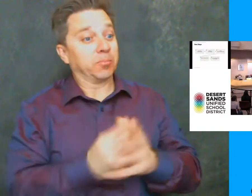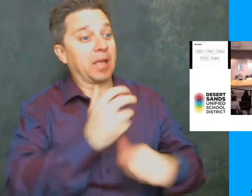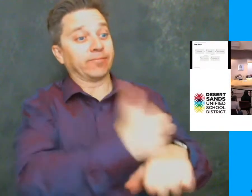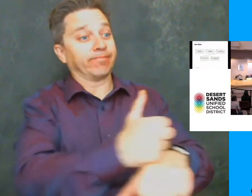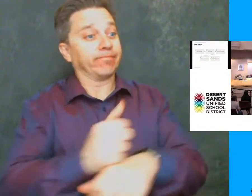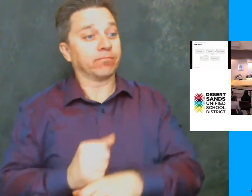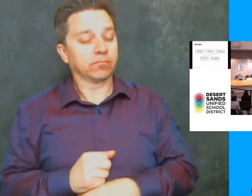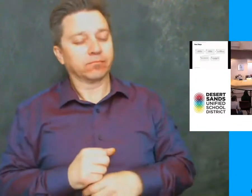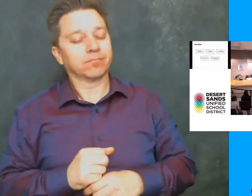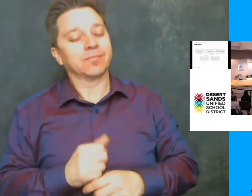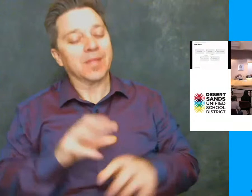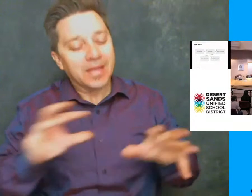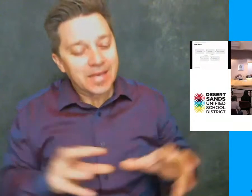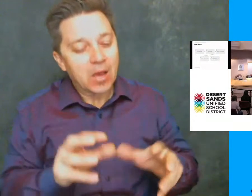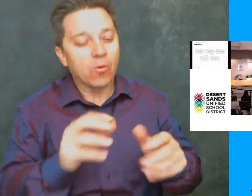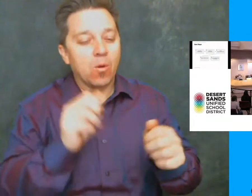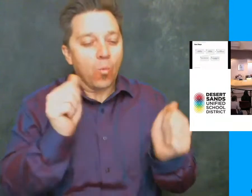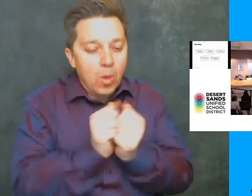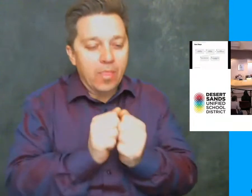decorate with a purpose.